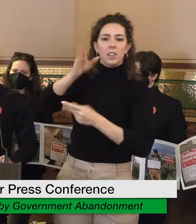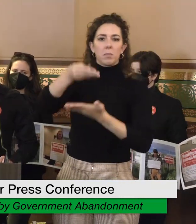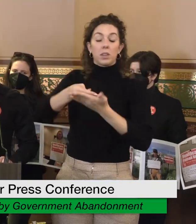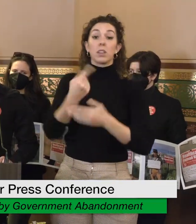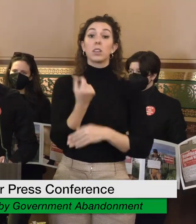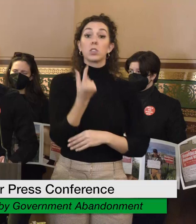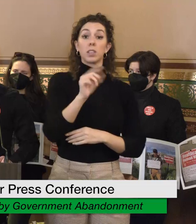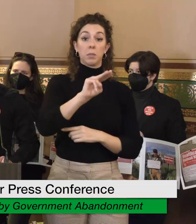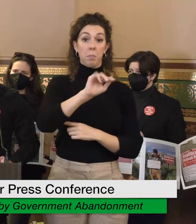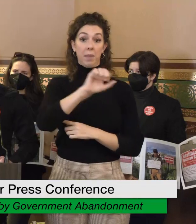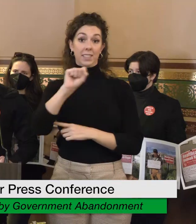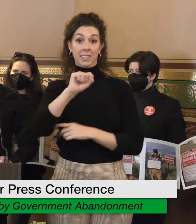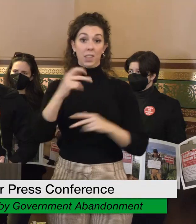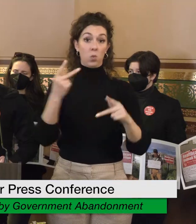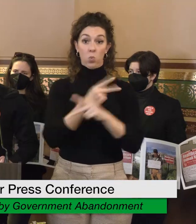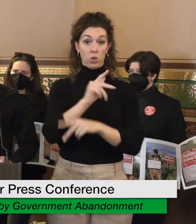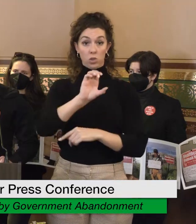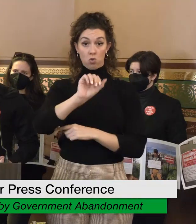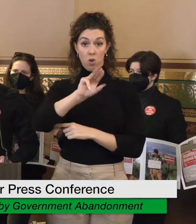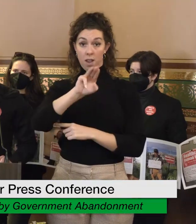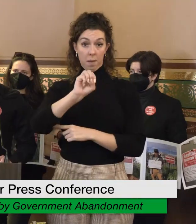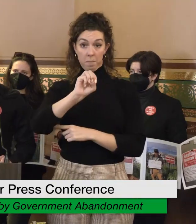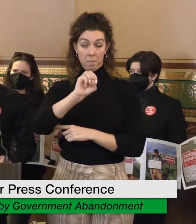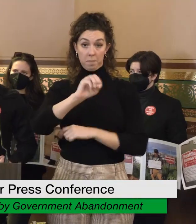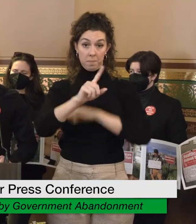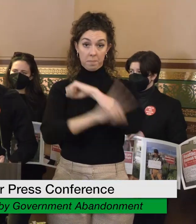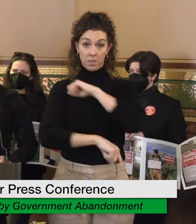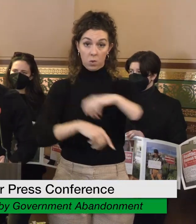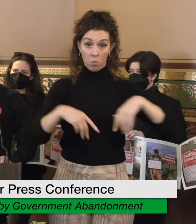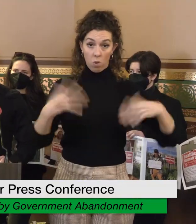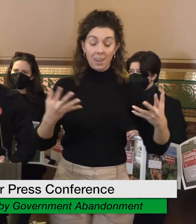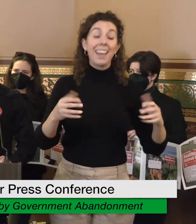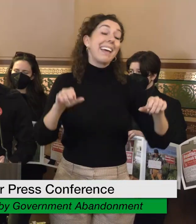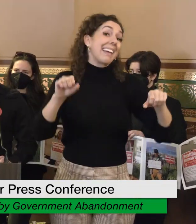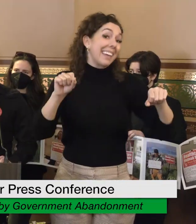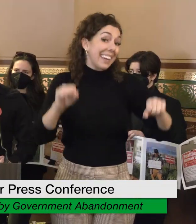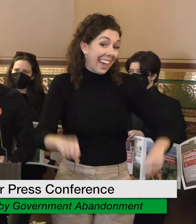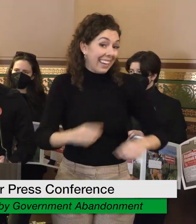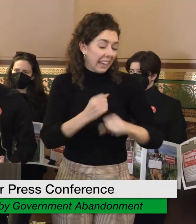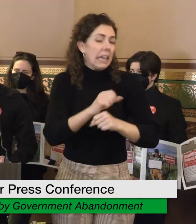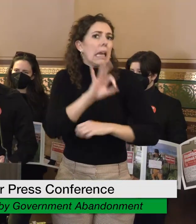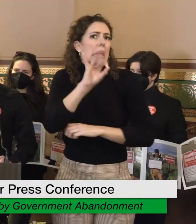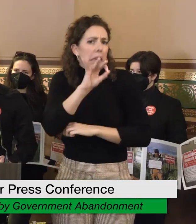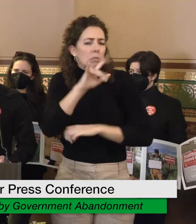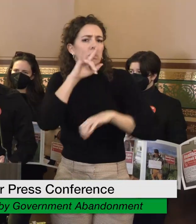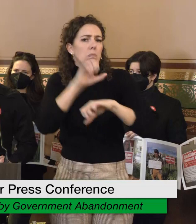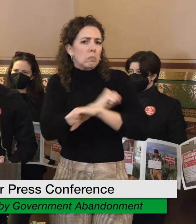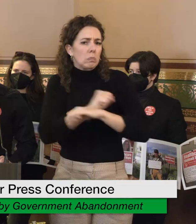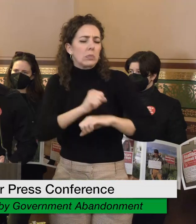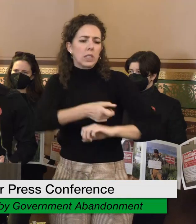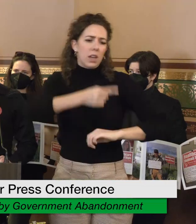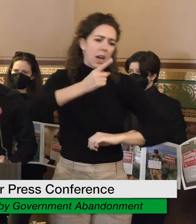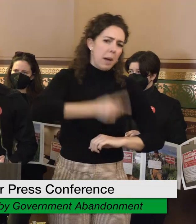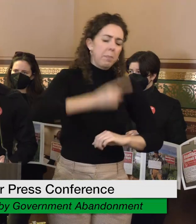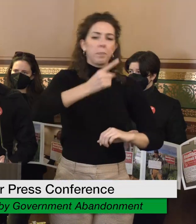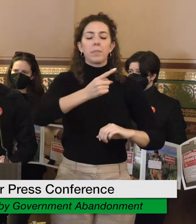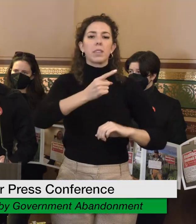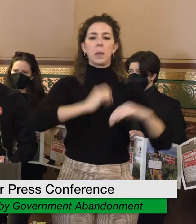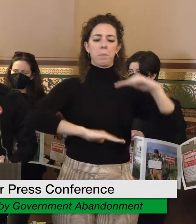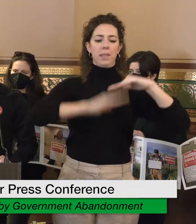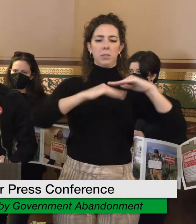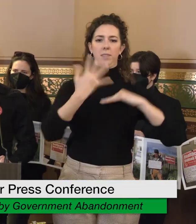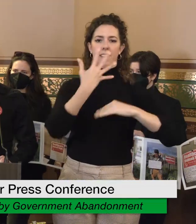the worst crime I was charged with could receive, if convicted, a maximum penalty of